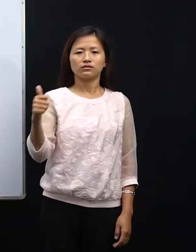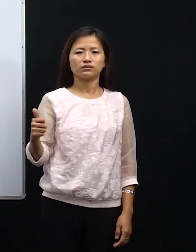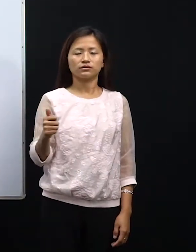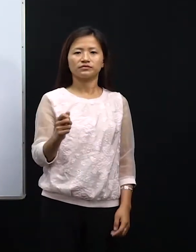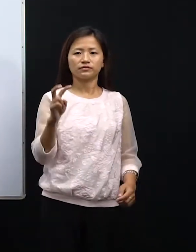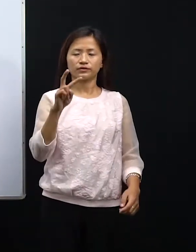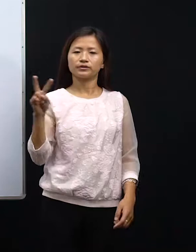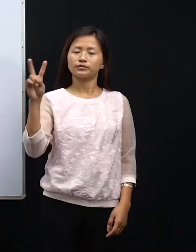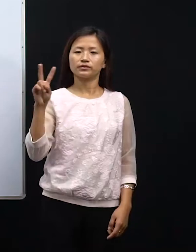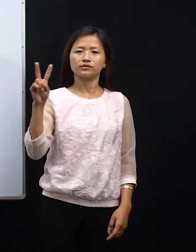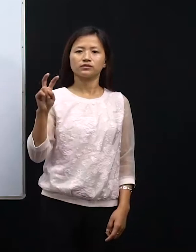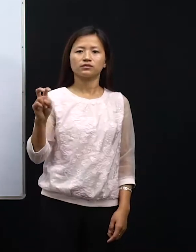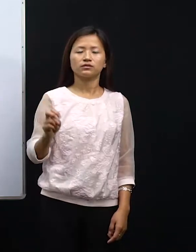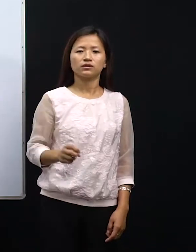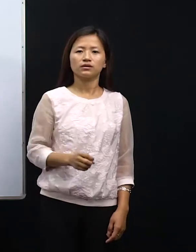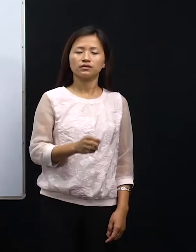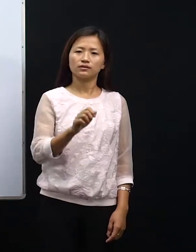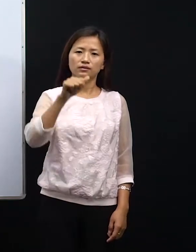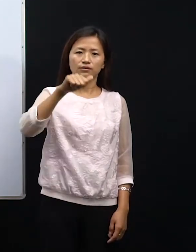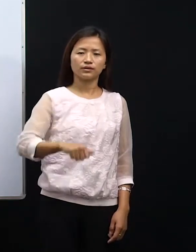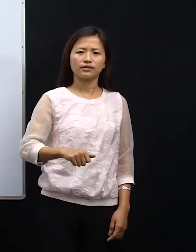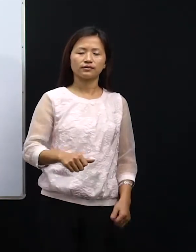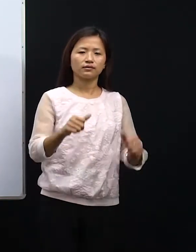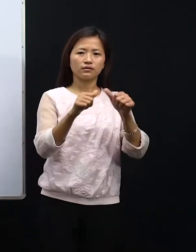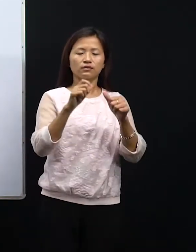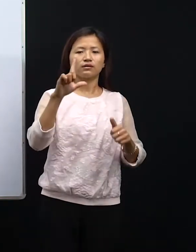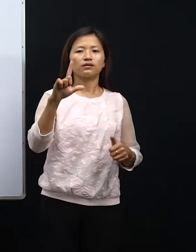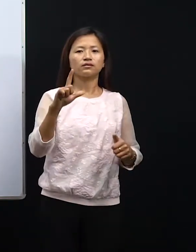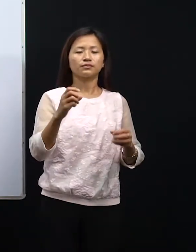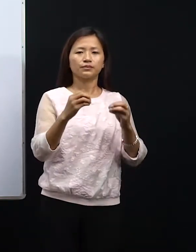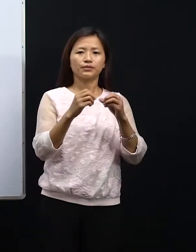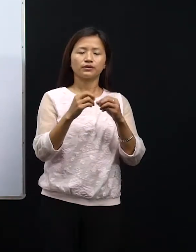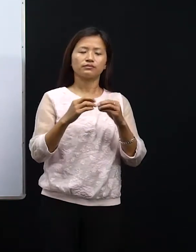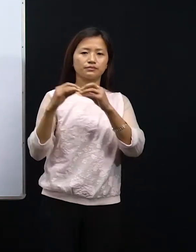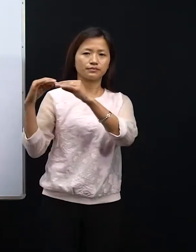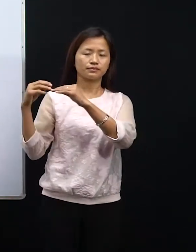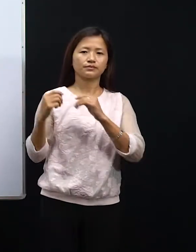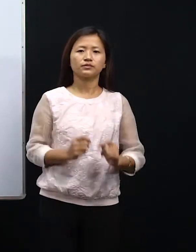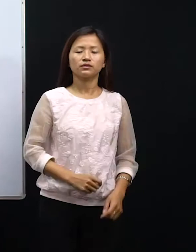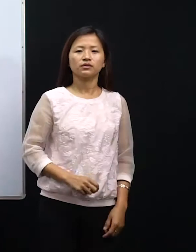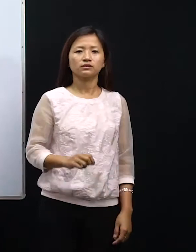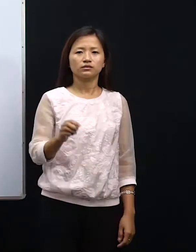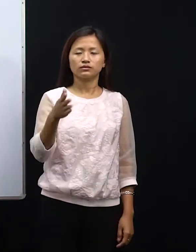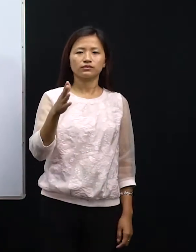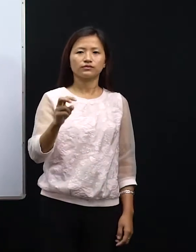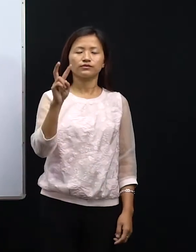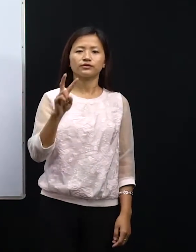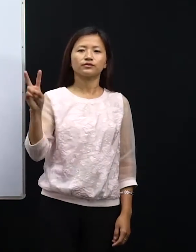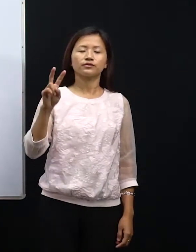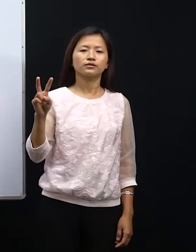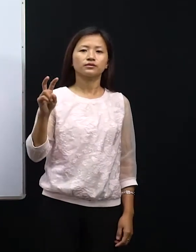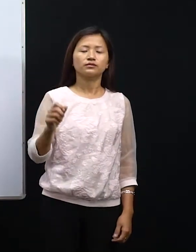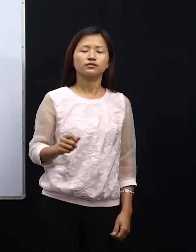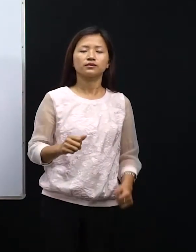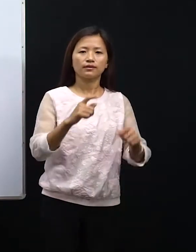with it. Variable means it can be any alphabets, okay, any alphabet, but it has no variable with it, no x with